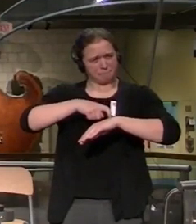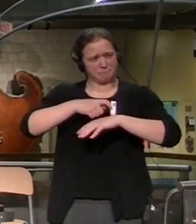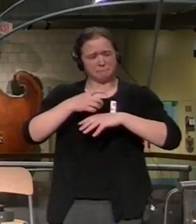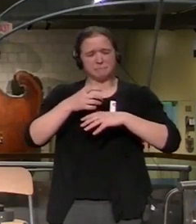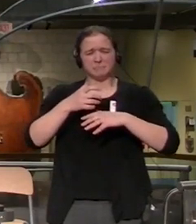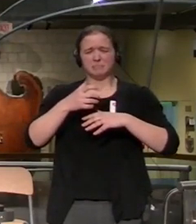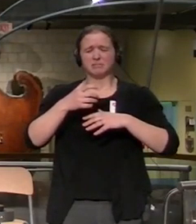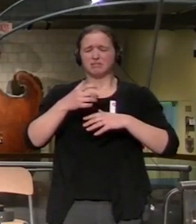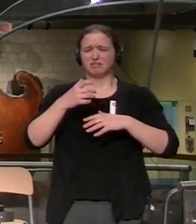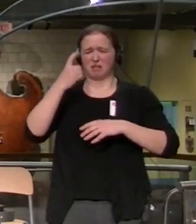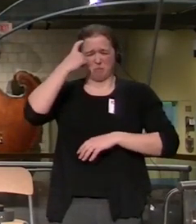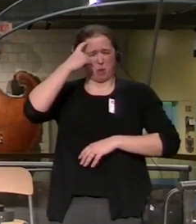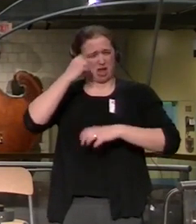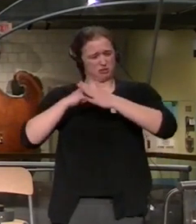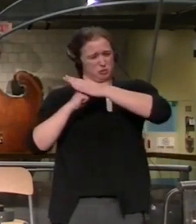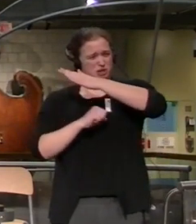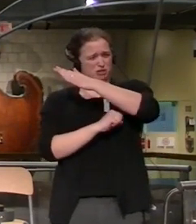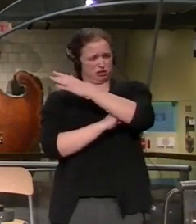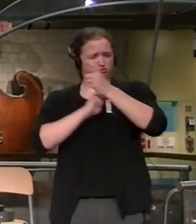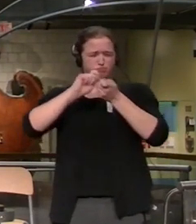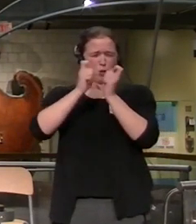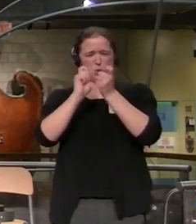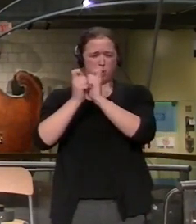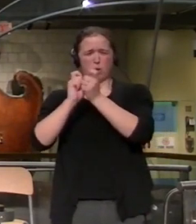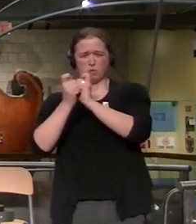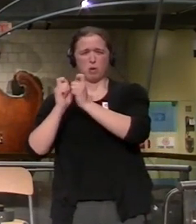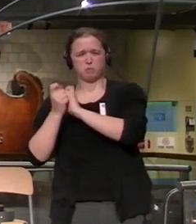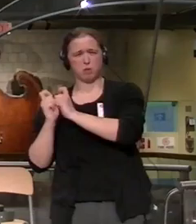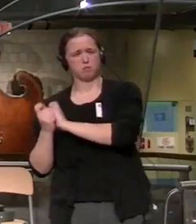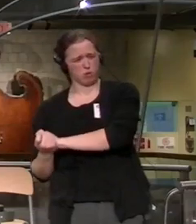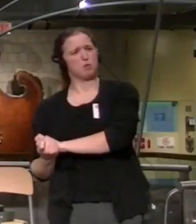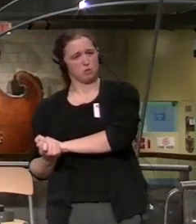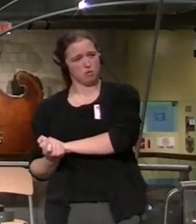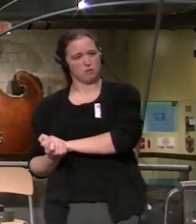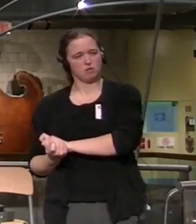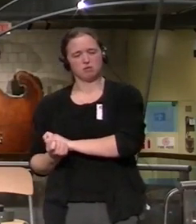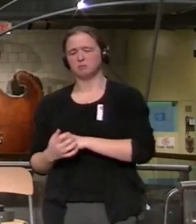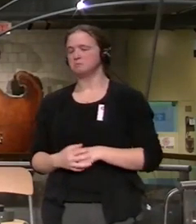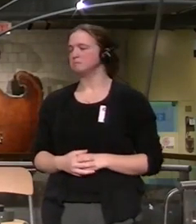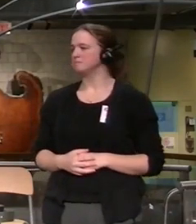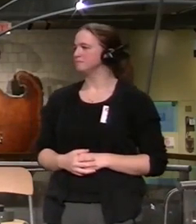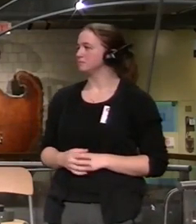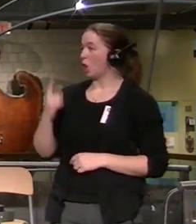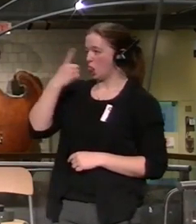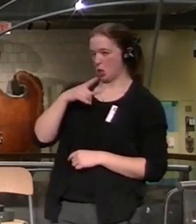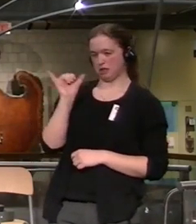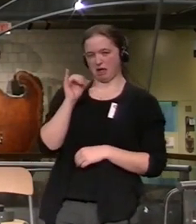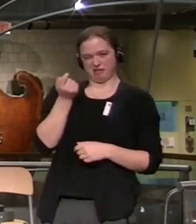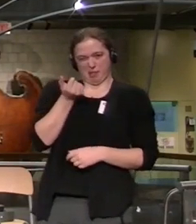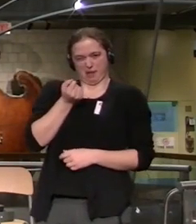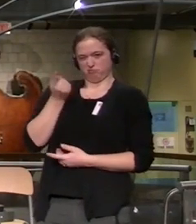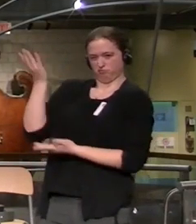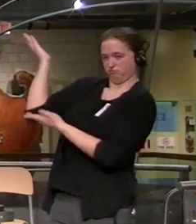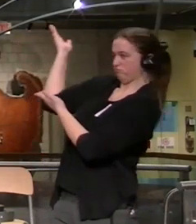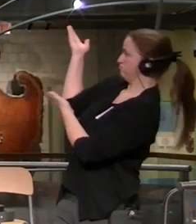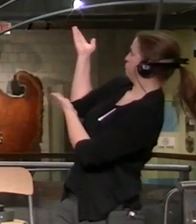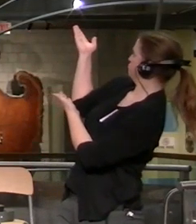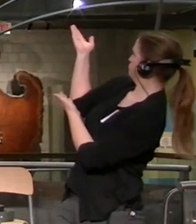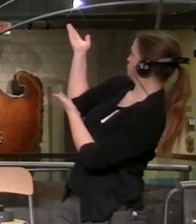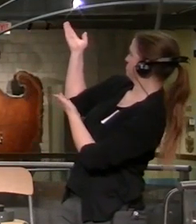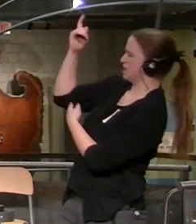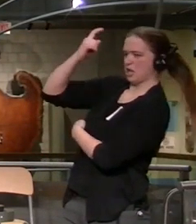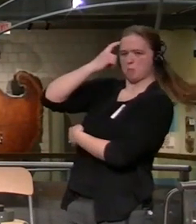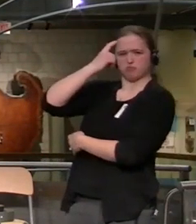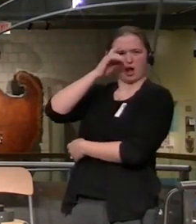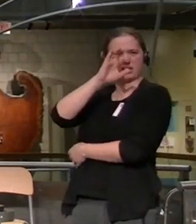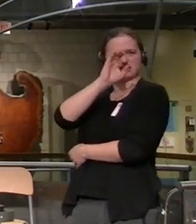occurring. And it continues into the early 20s. And it looks a little bit like this. So this is a picture of a brain cell, and you can see all the